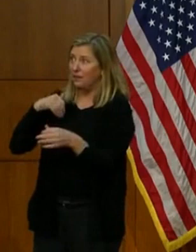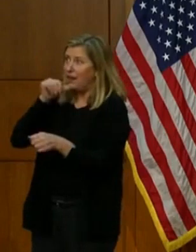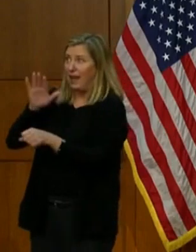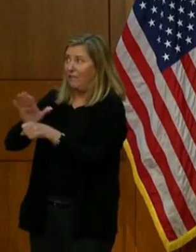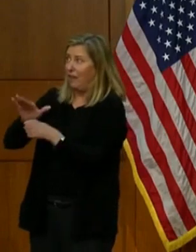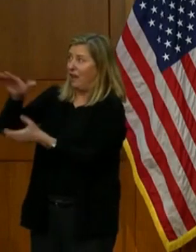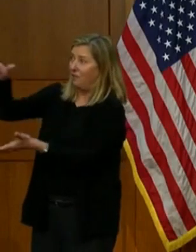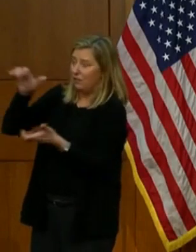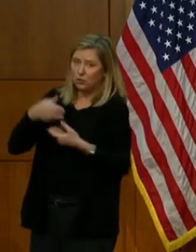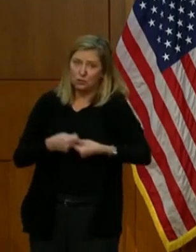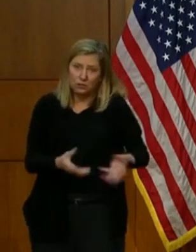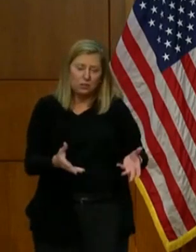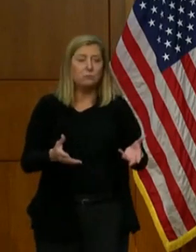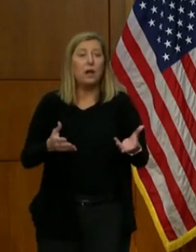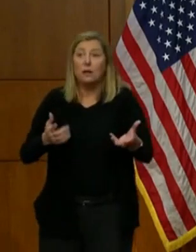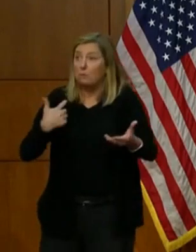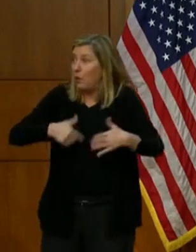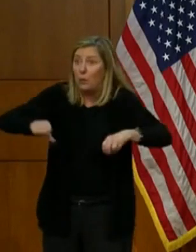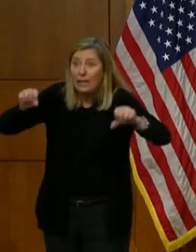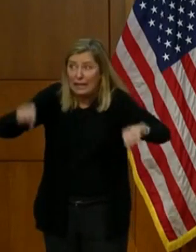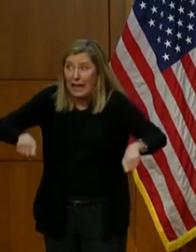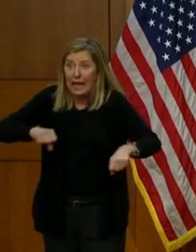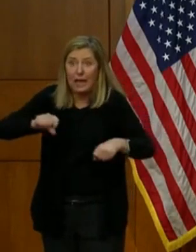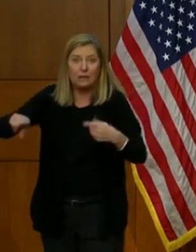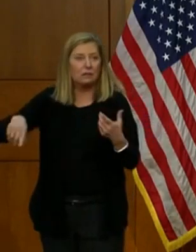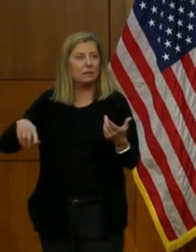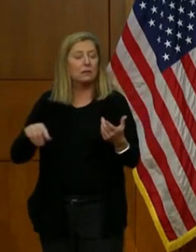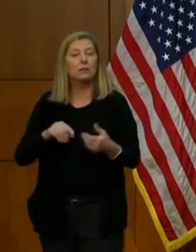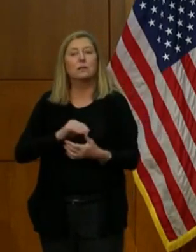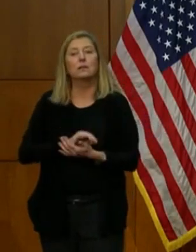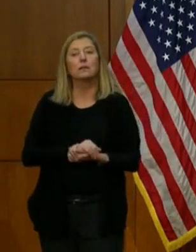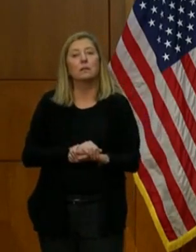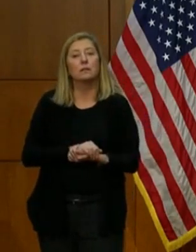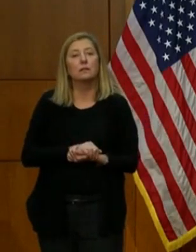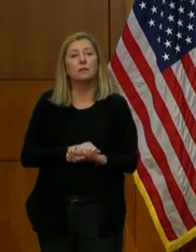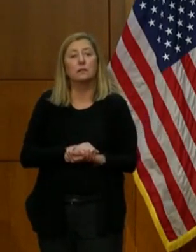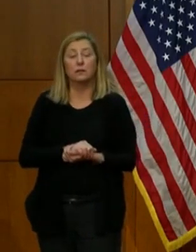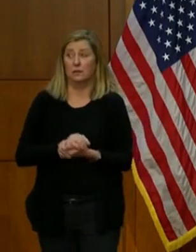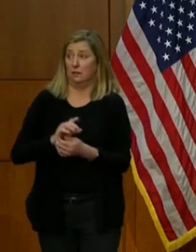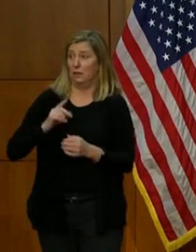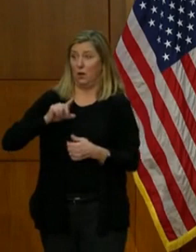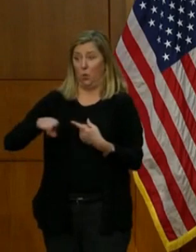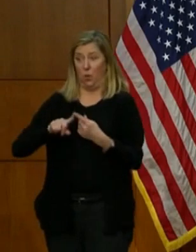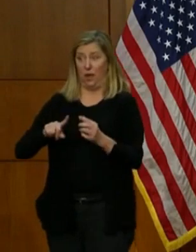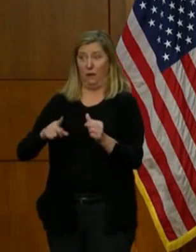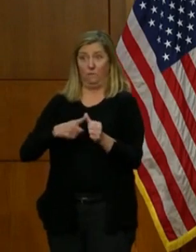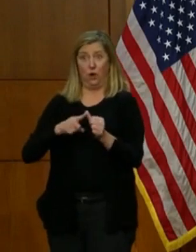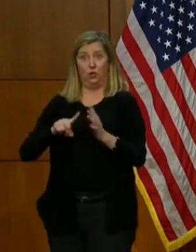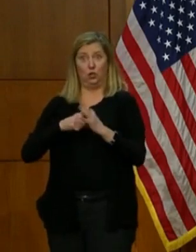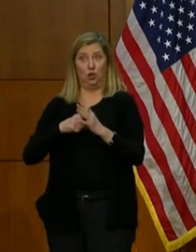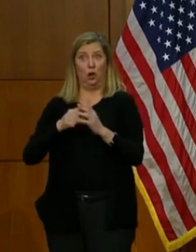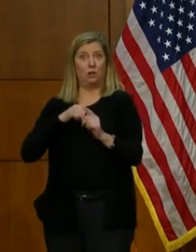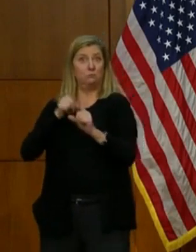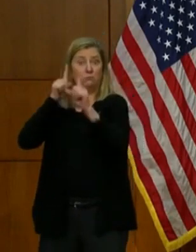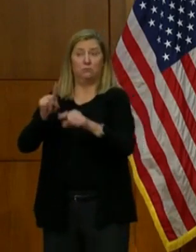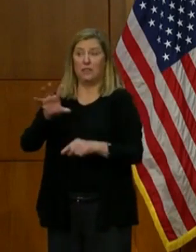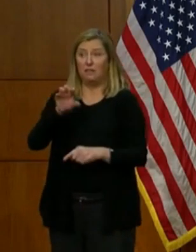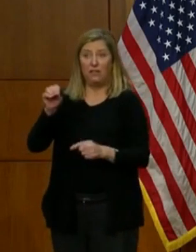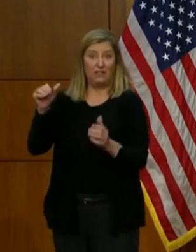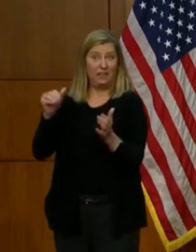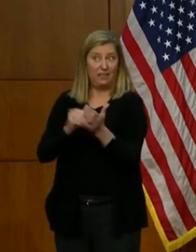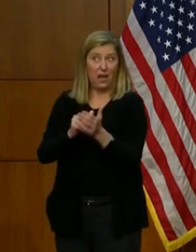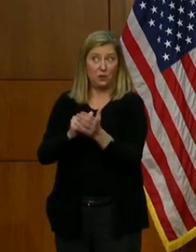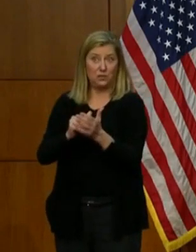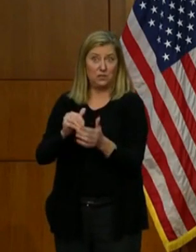but the capacity is there. As the governor said earlier, you know, we started this campaign wanting to get to 50,000 doses a day. We've had multiple days where we've